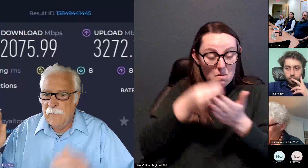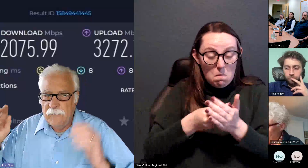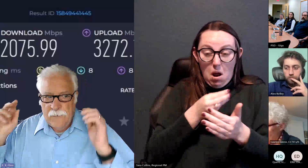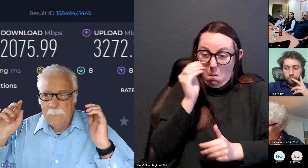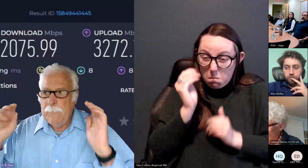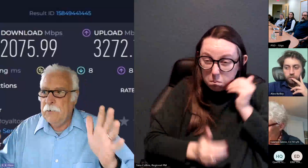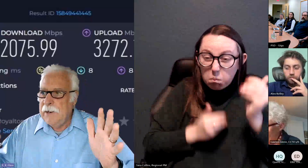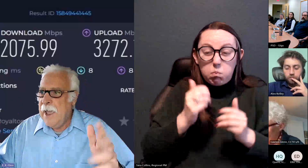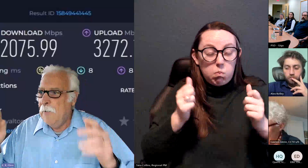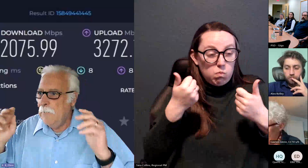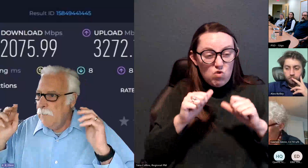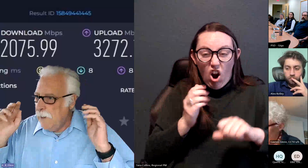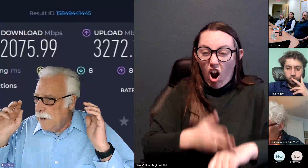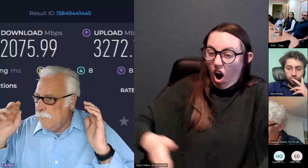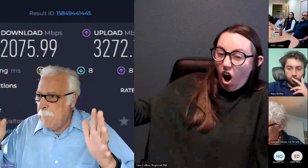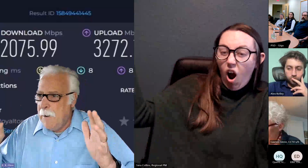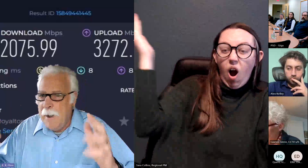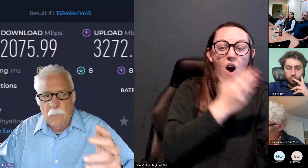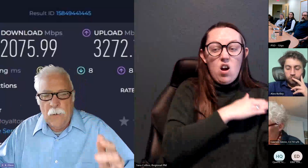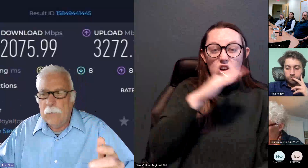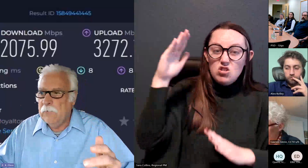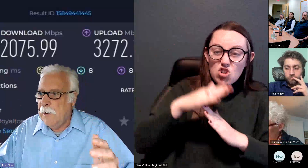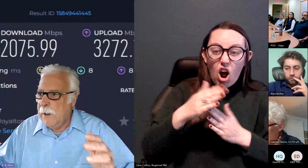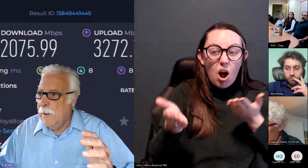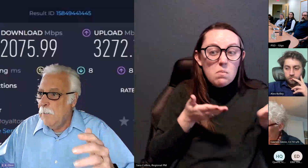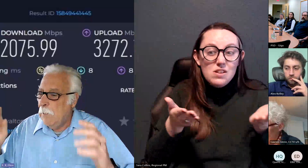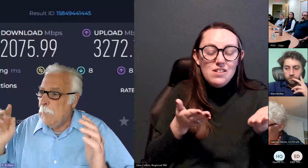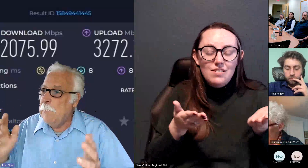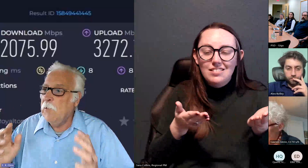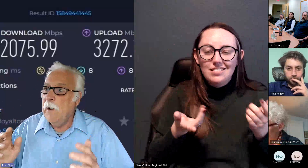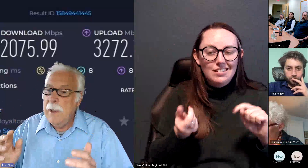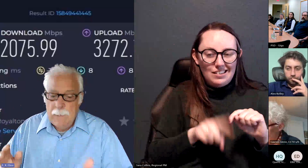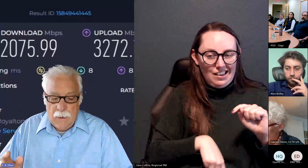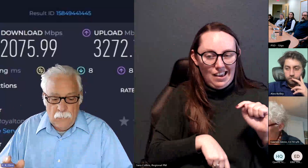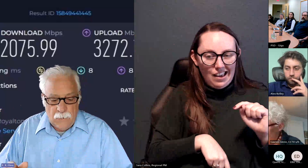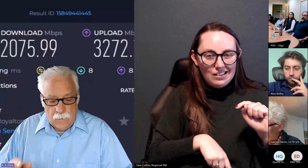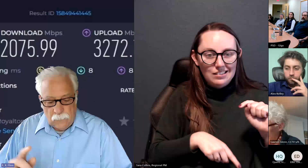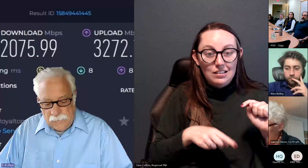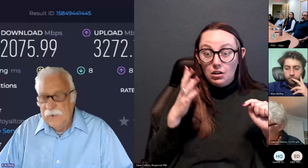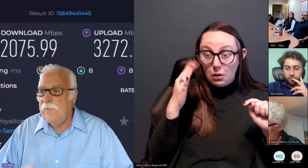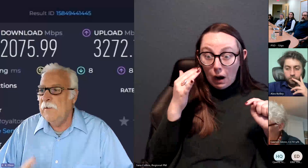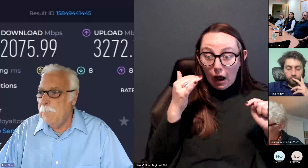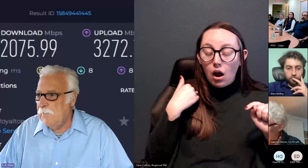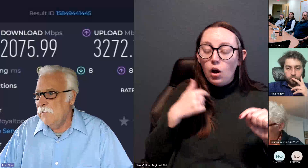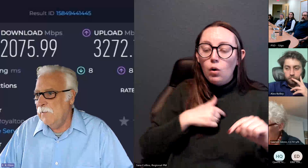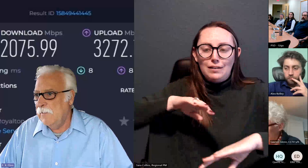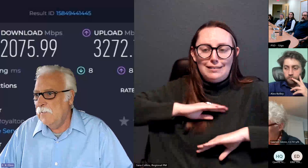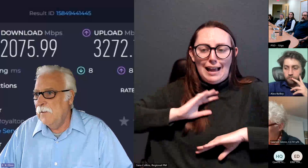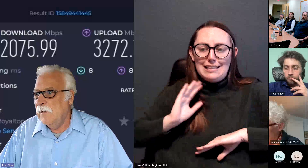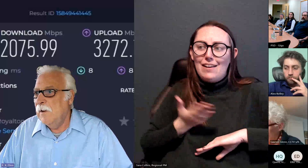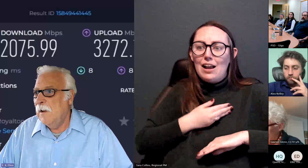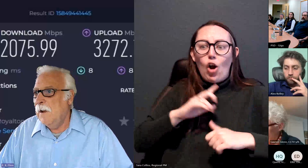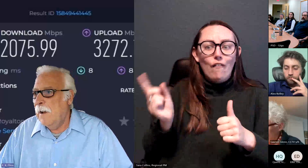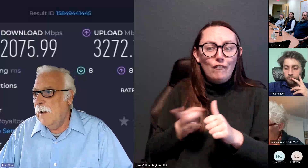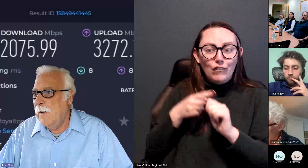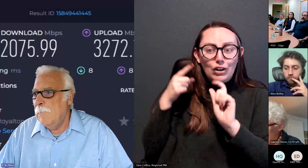mission of building out in a Vermont where when we're talking about residents and